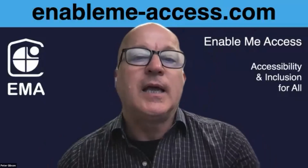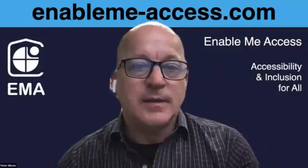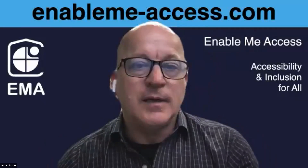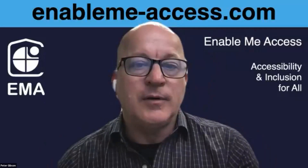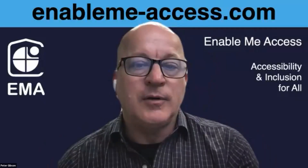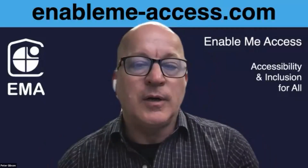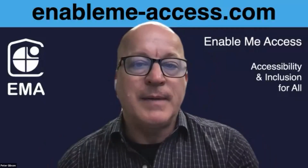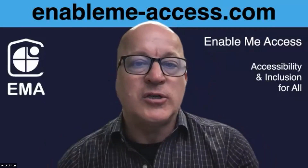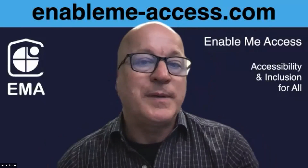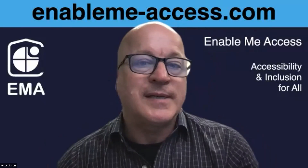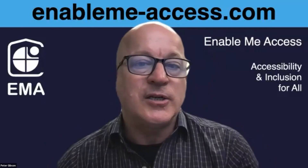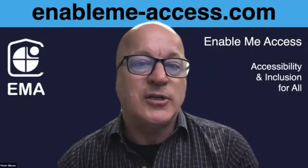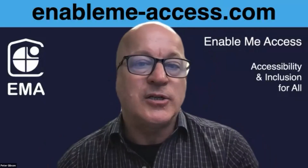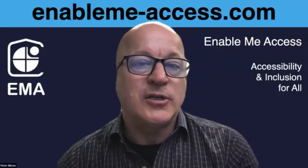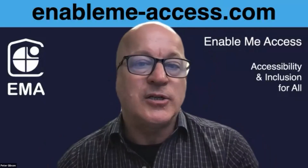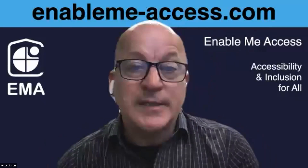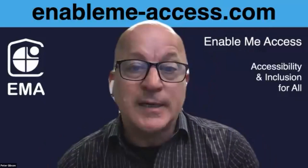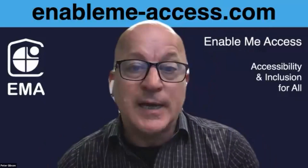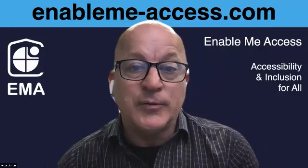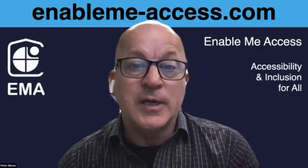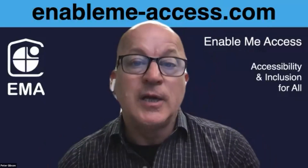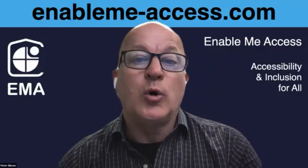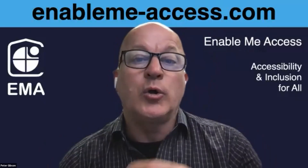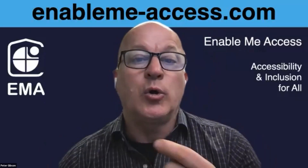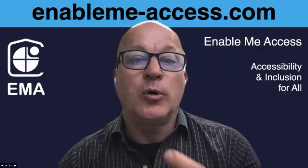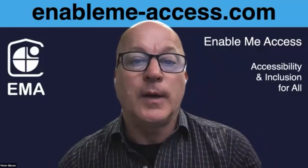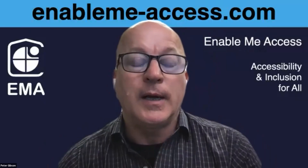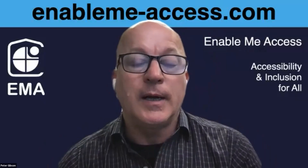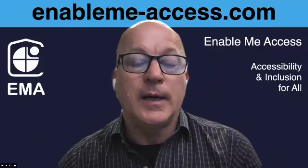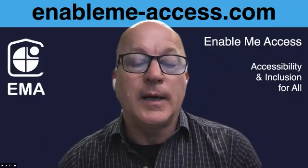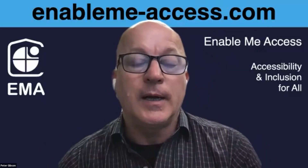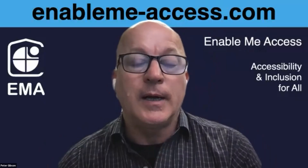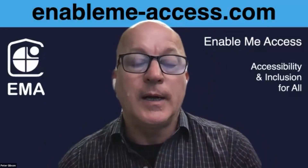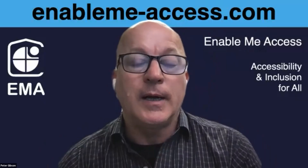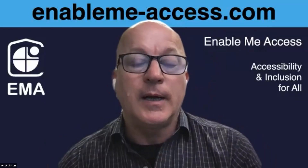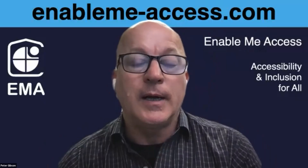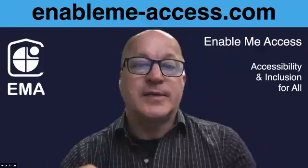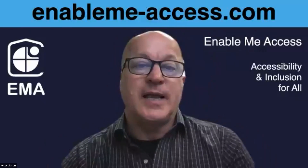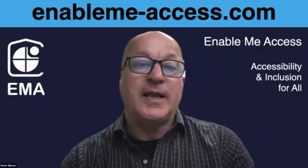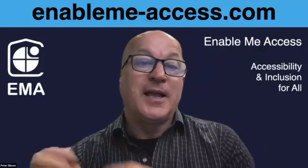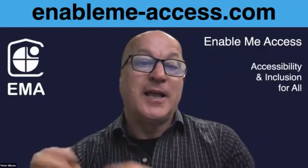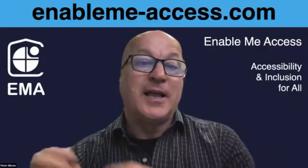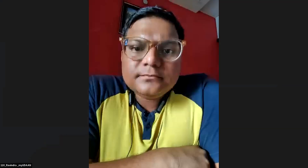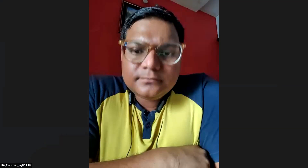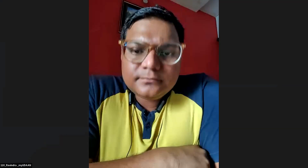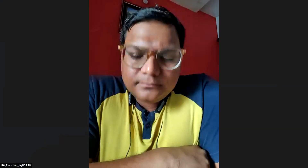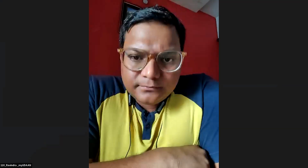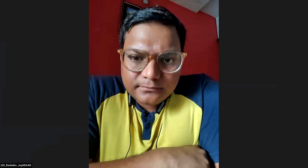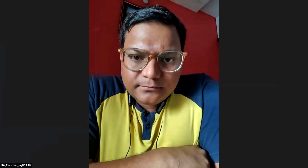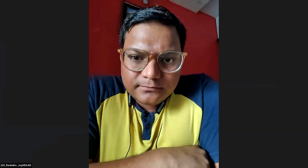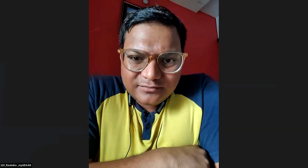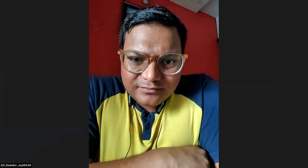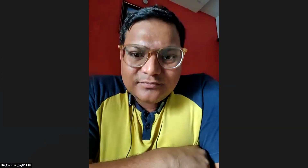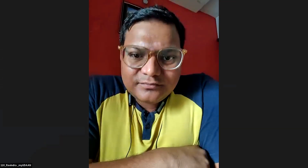be a message would be sent to your Twitter account or your Facebook account saying, I have just